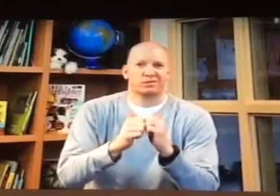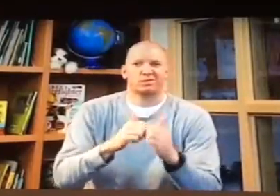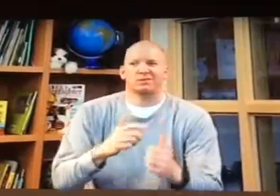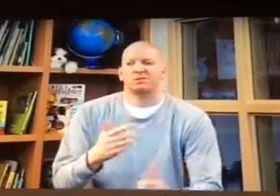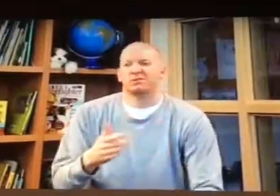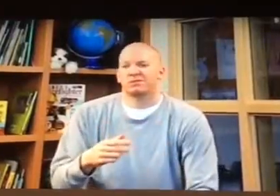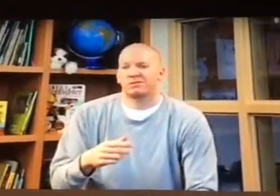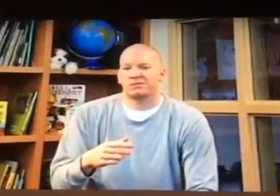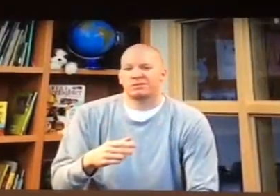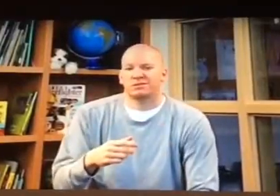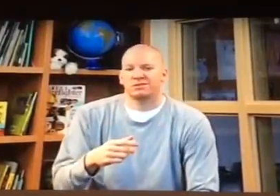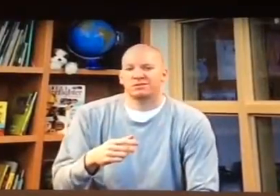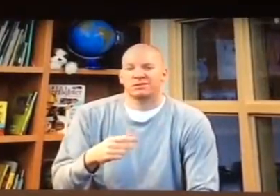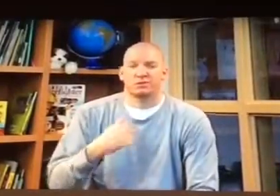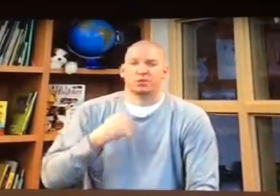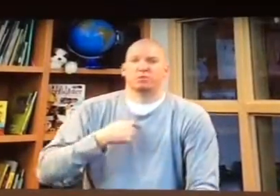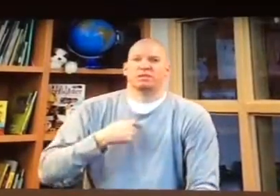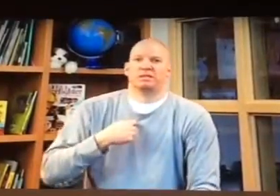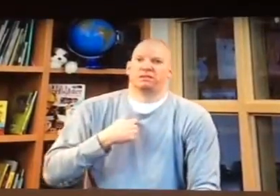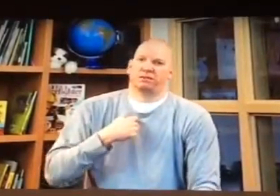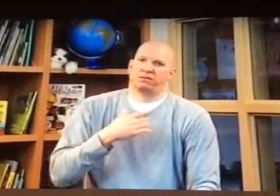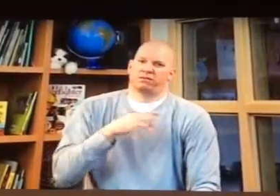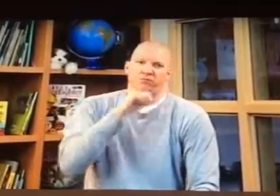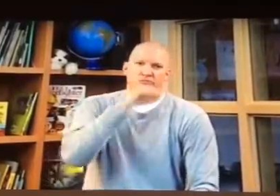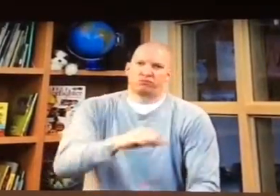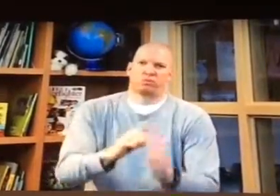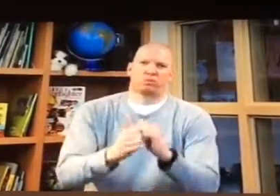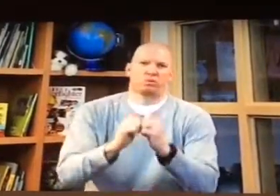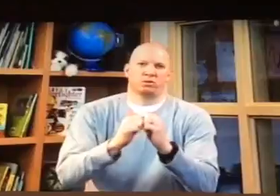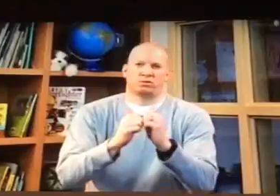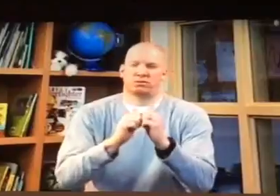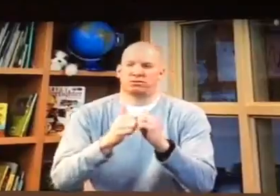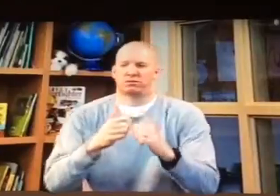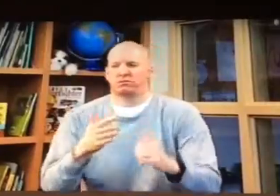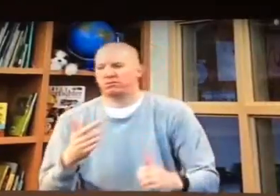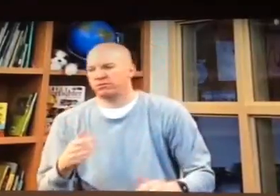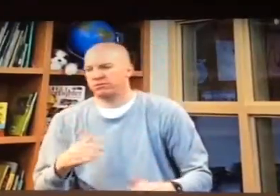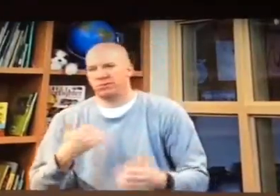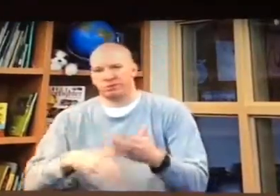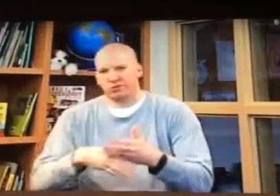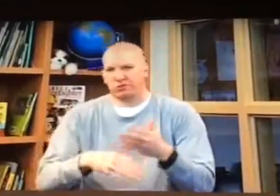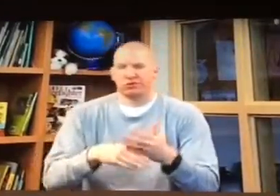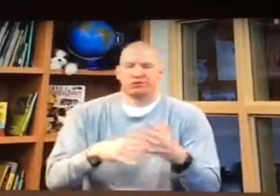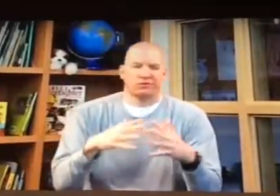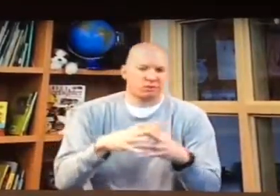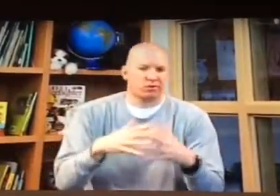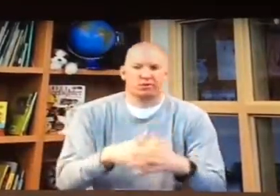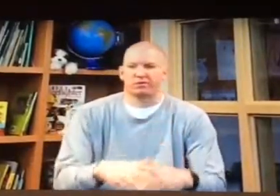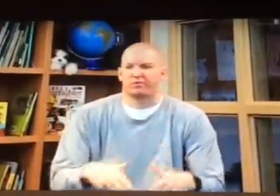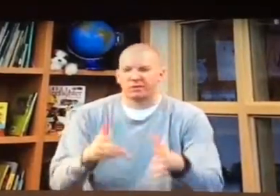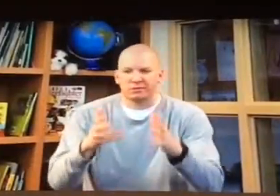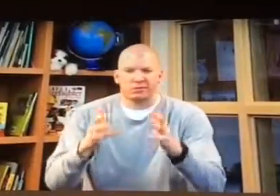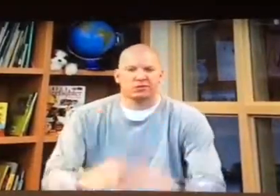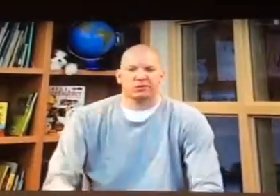I was lucky for me. I was also involved in sports, and my passion was definitely sports. I loved